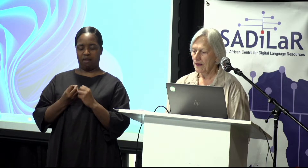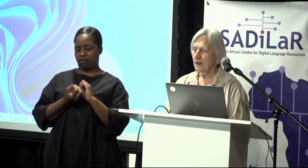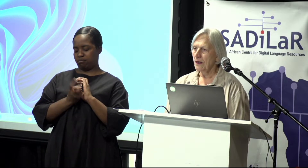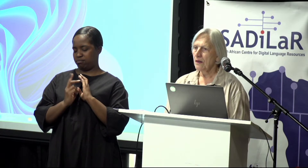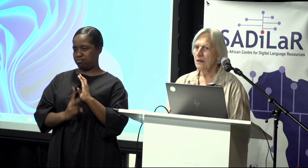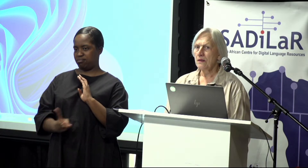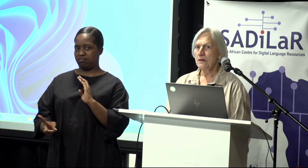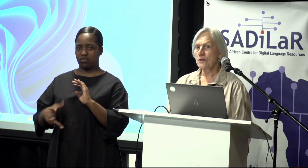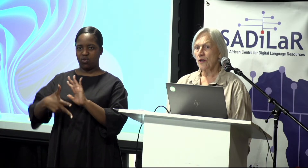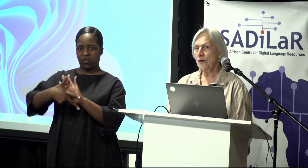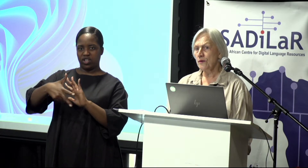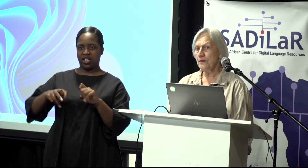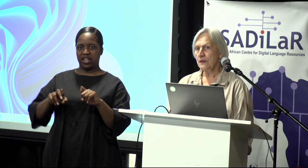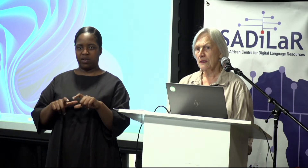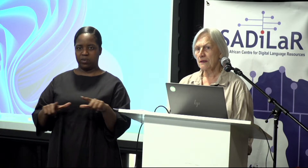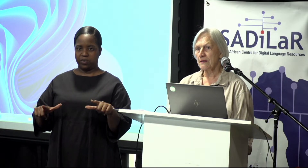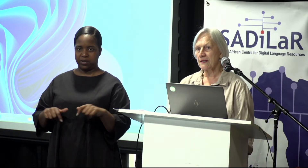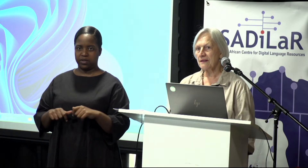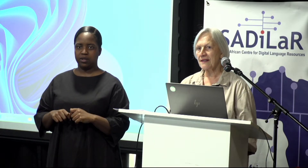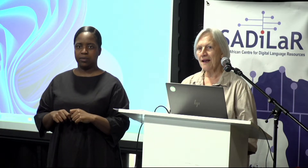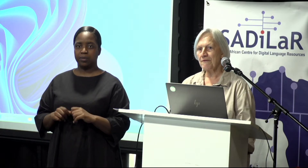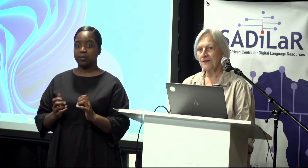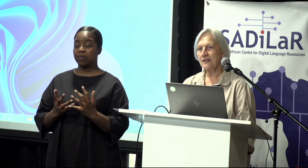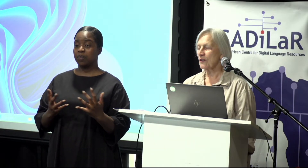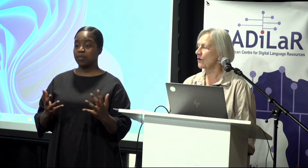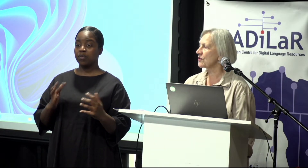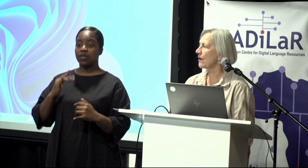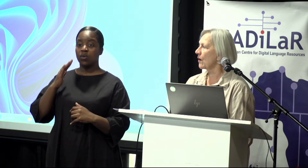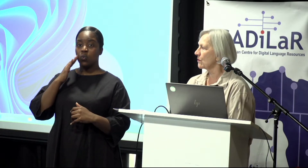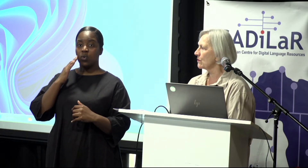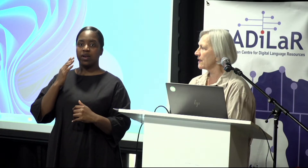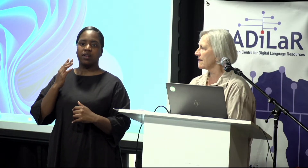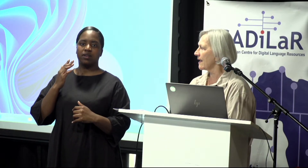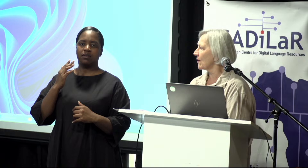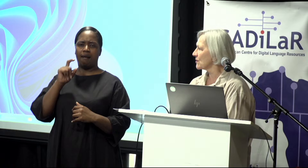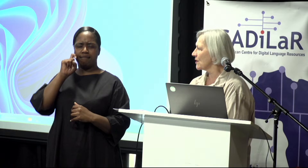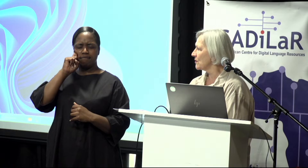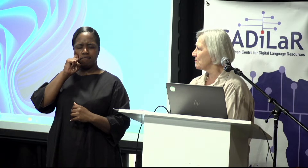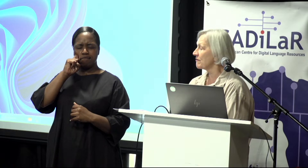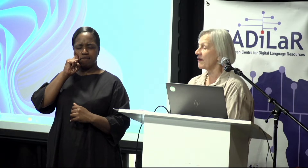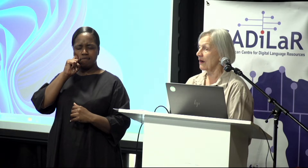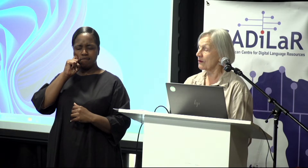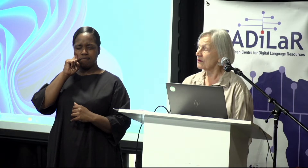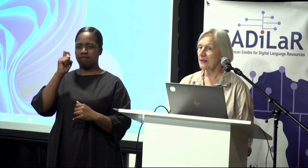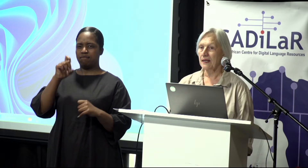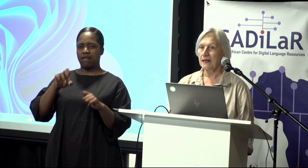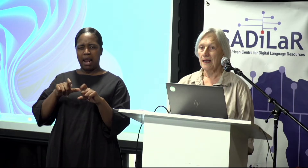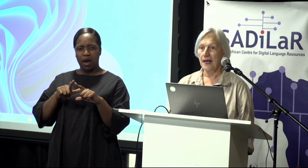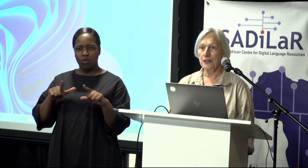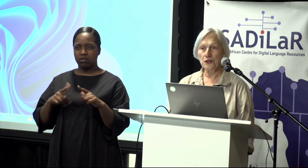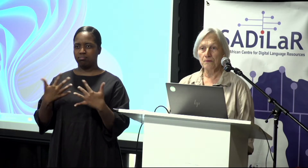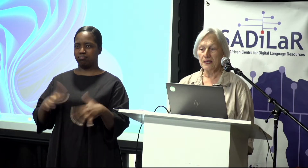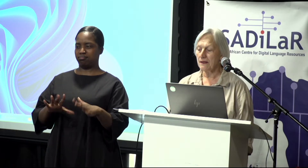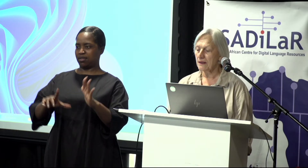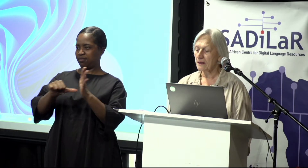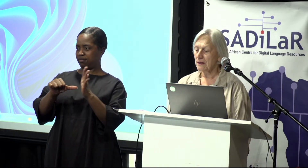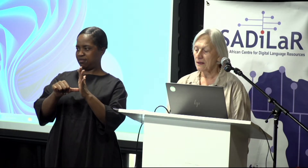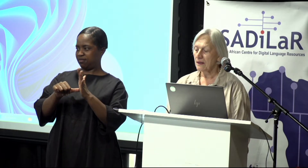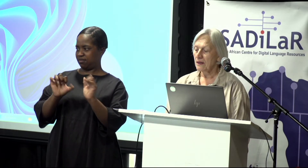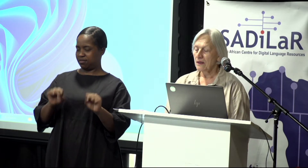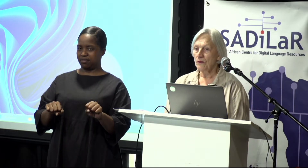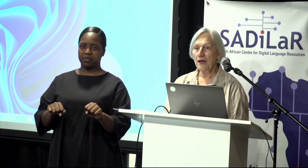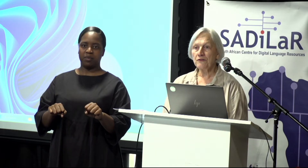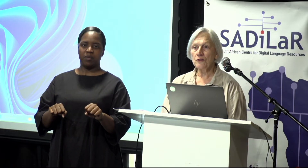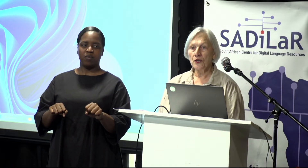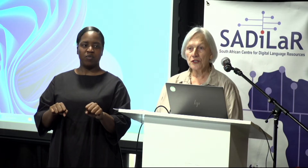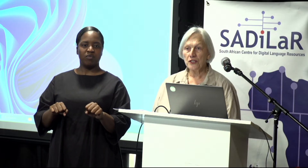So, since they are so old and they are so profound and human, we have to nurture